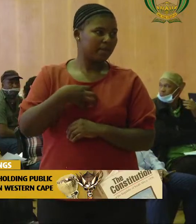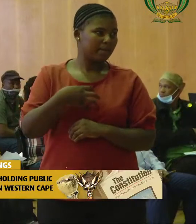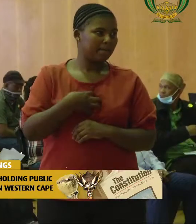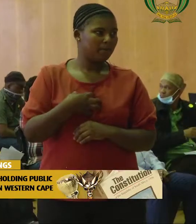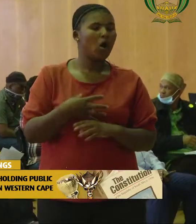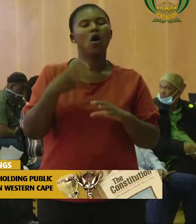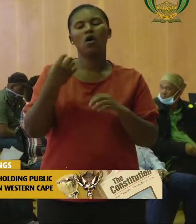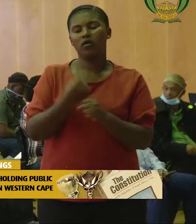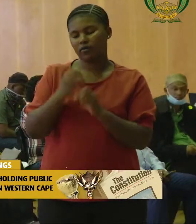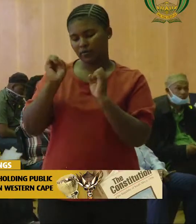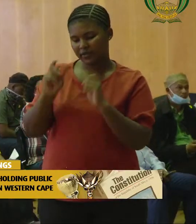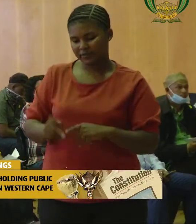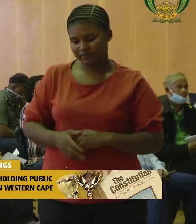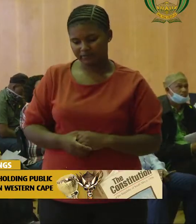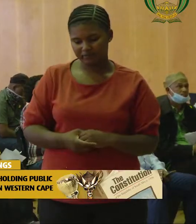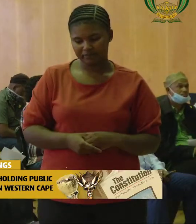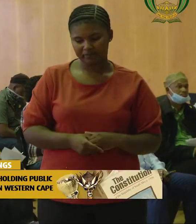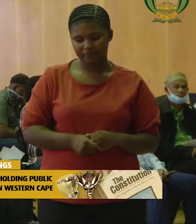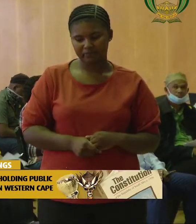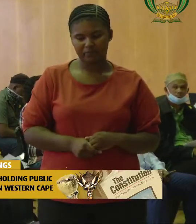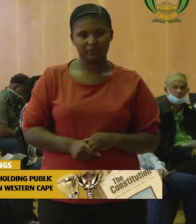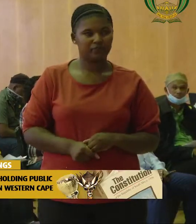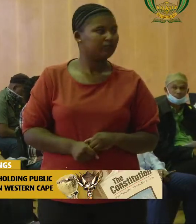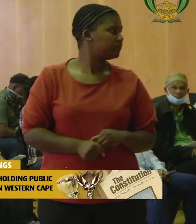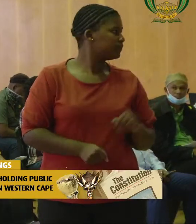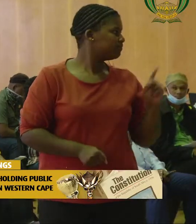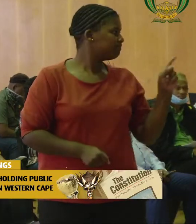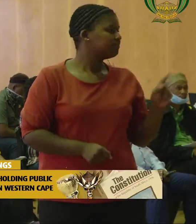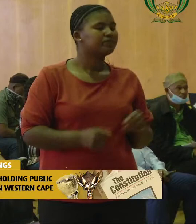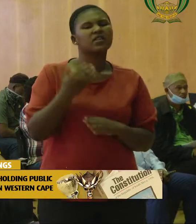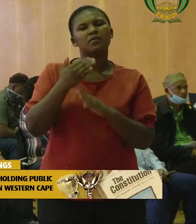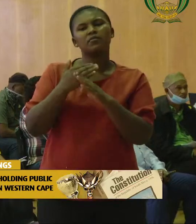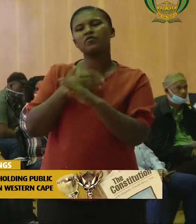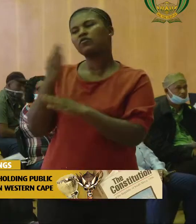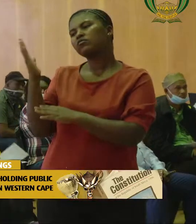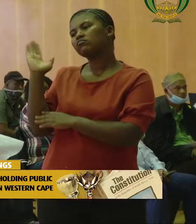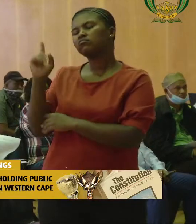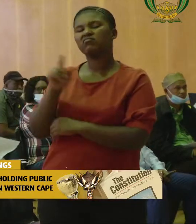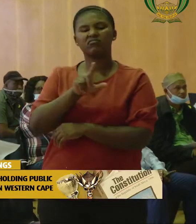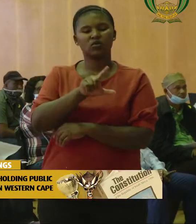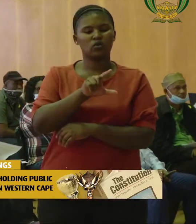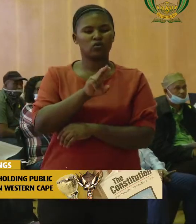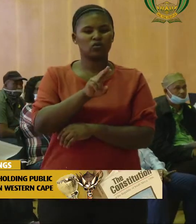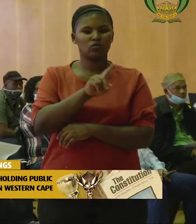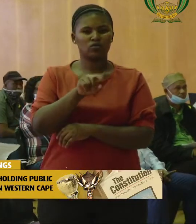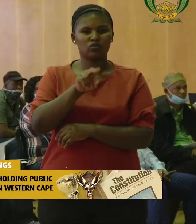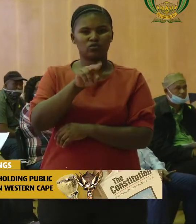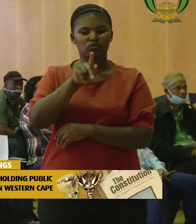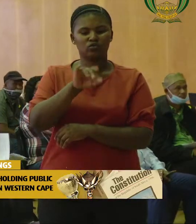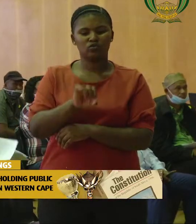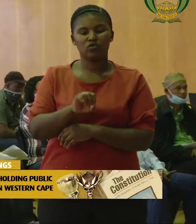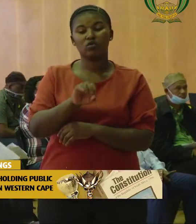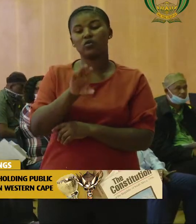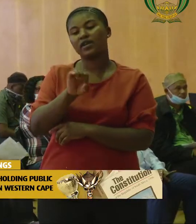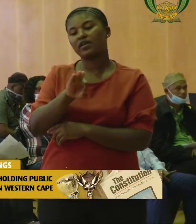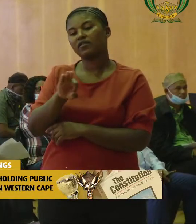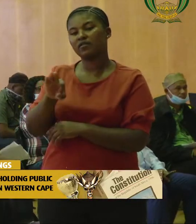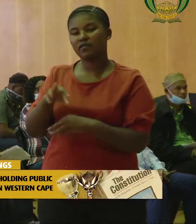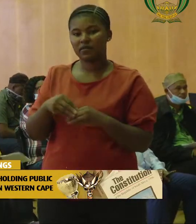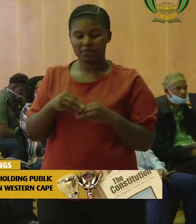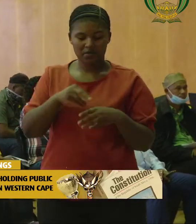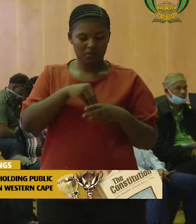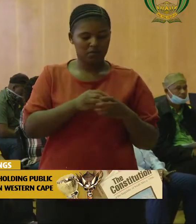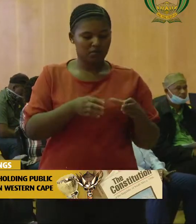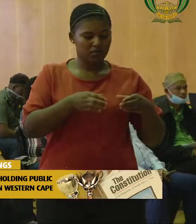Oh, okay, okay. No, thanks. the previous speaker is Luzuko from Naisna, is an EFF member, is